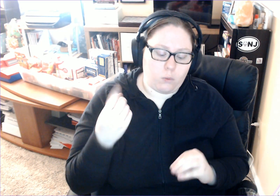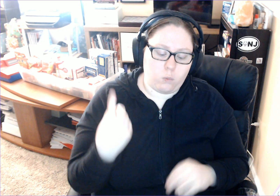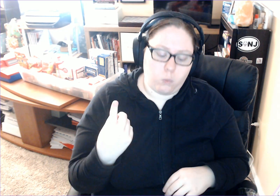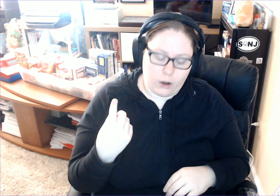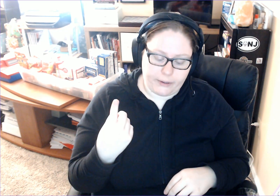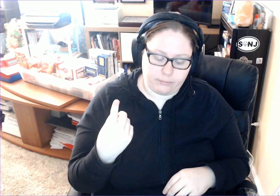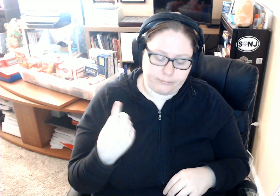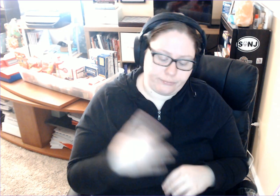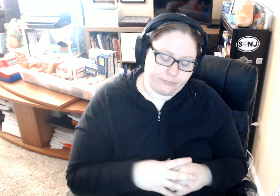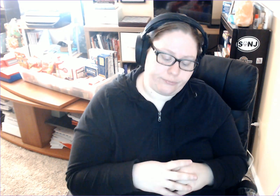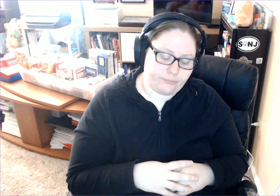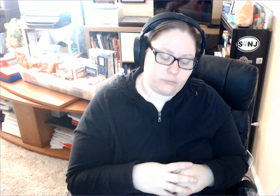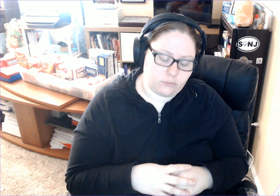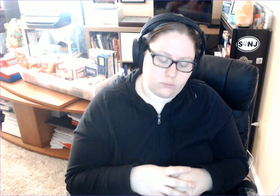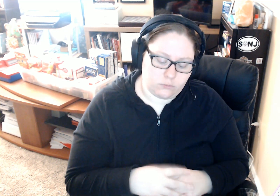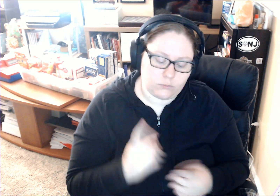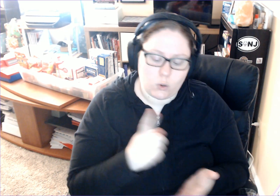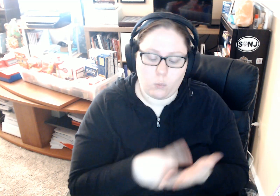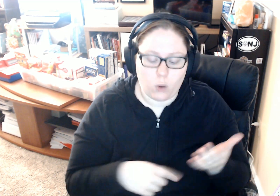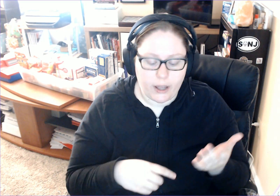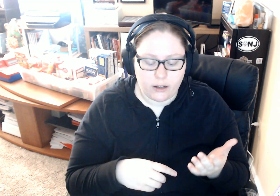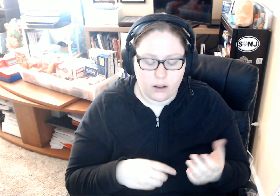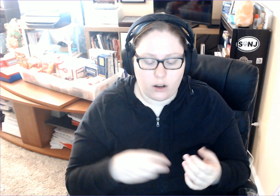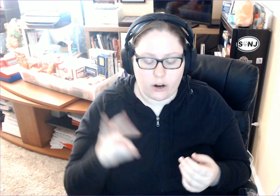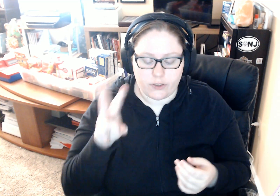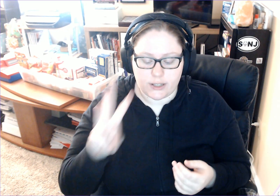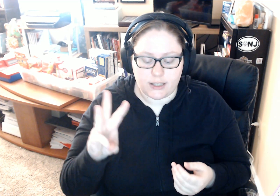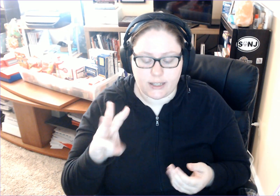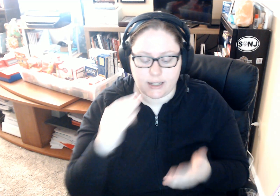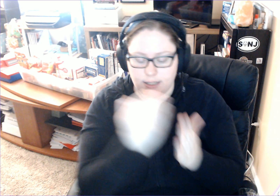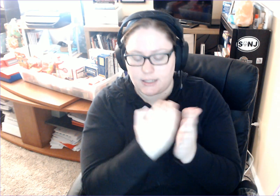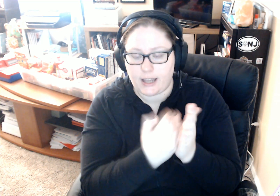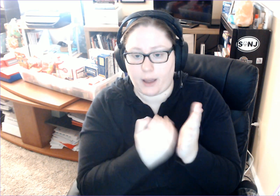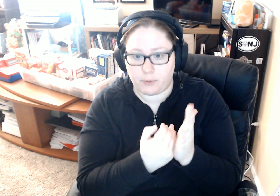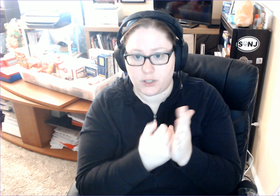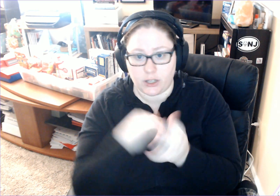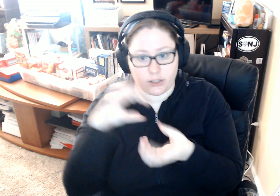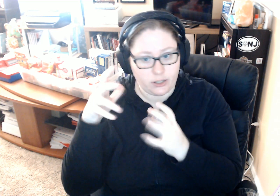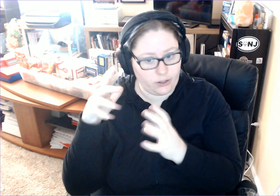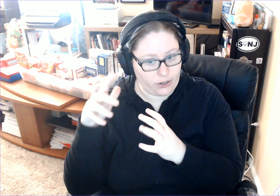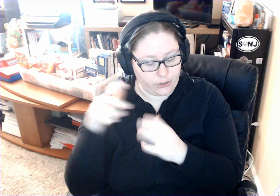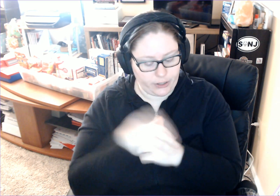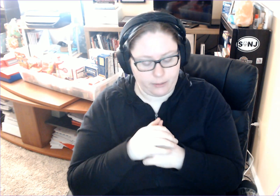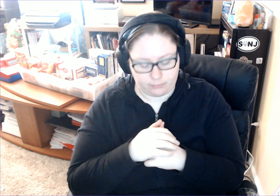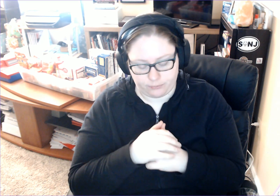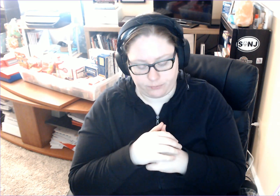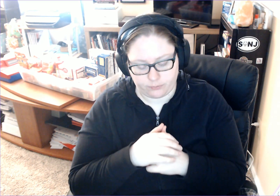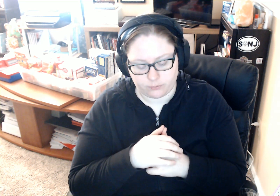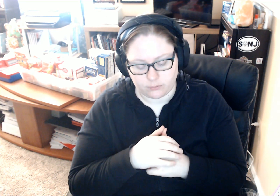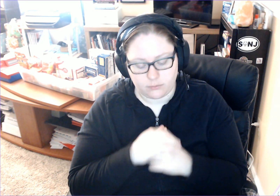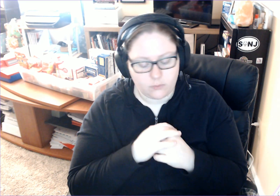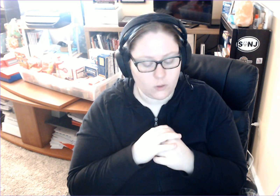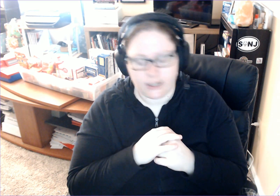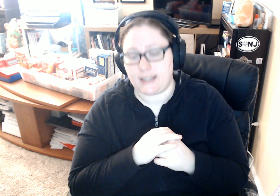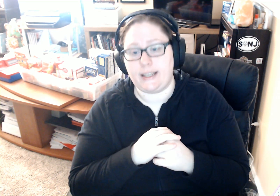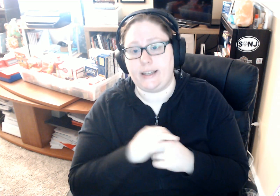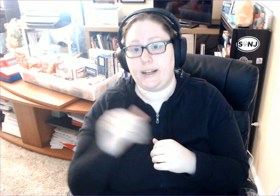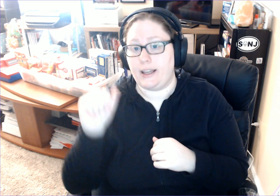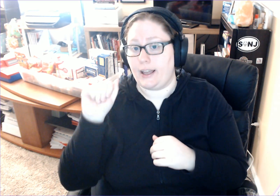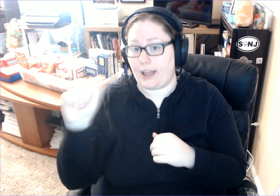1. What are the 6 steps to laundry? Is it